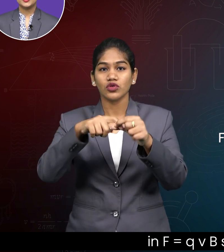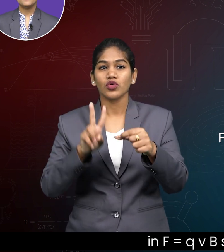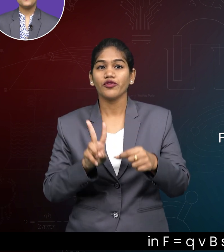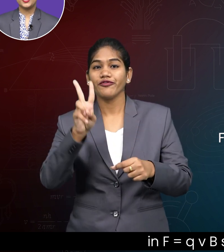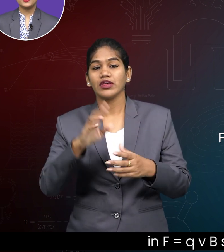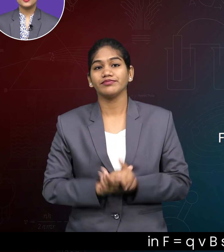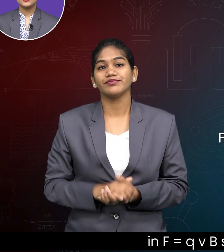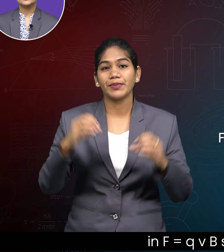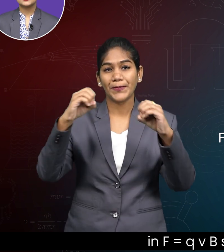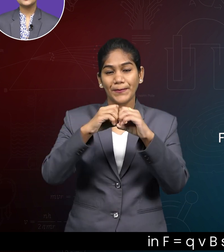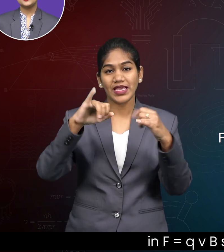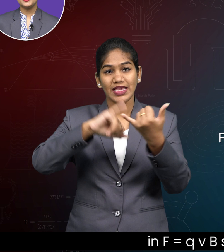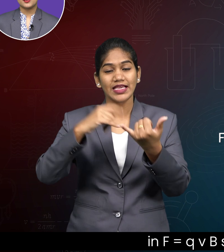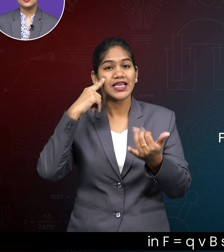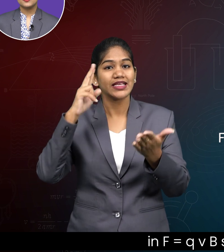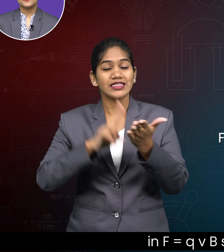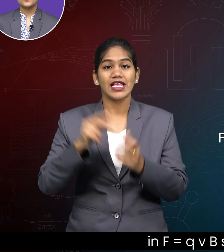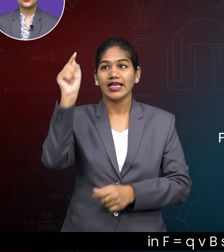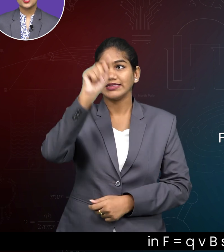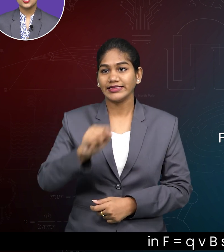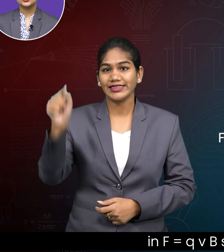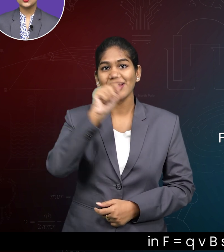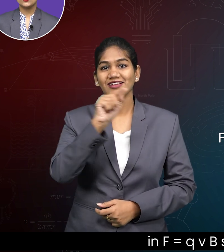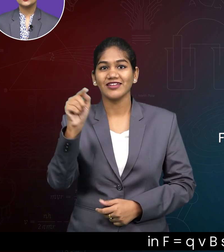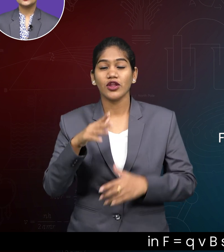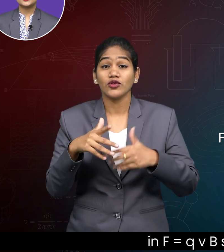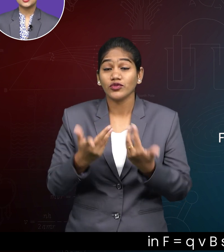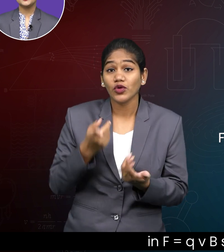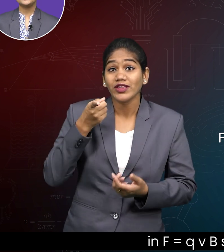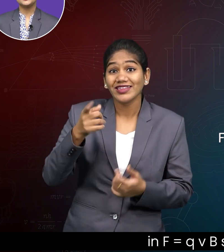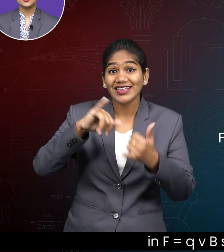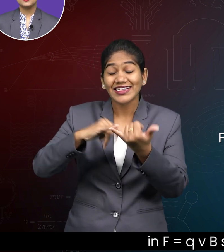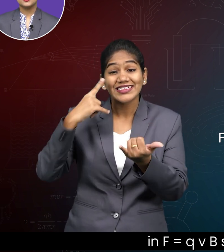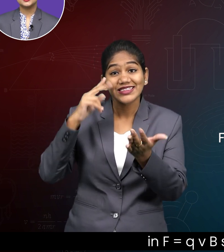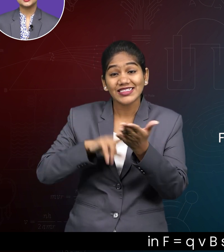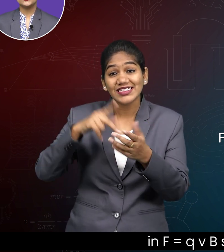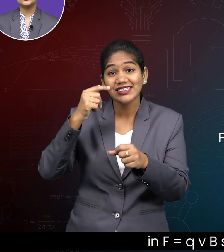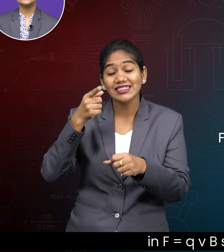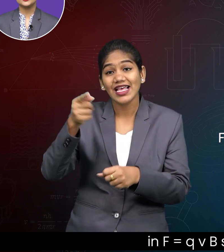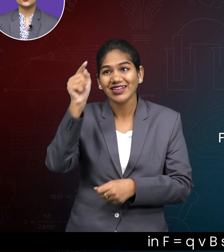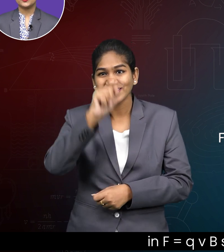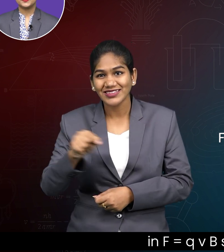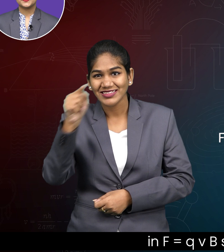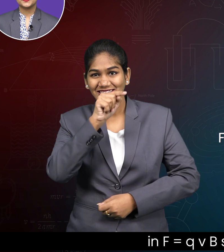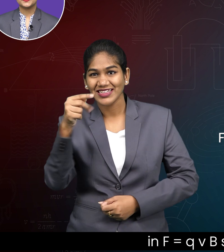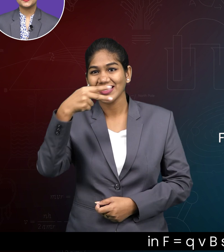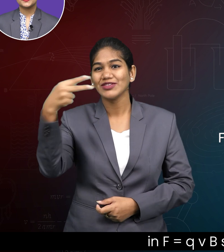V B sin theta, so that sin theta is equal to